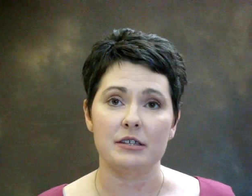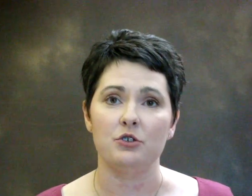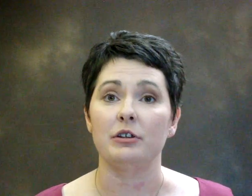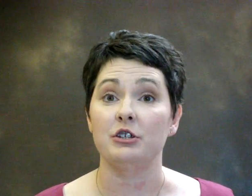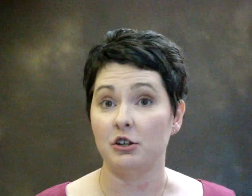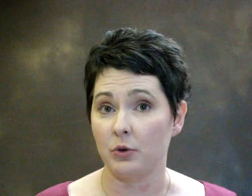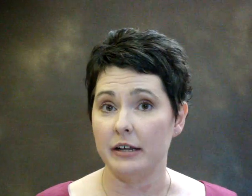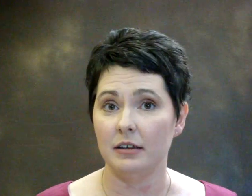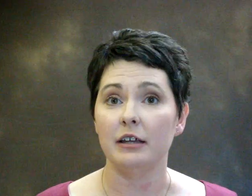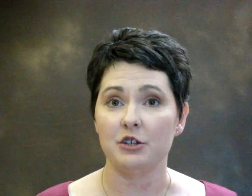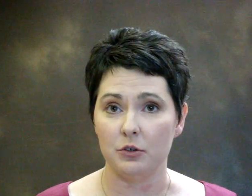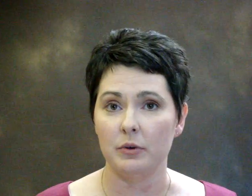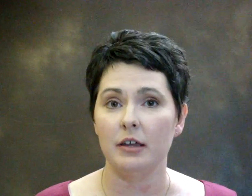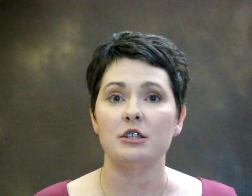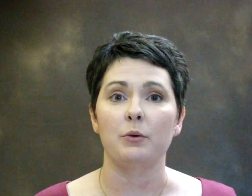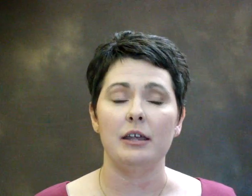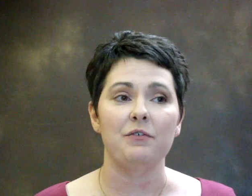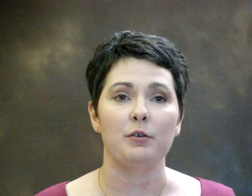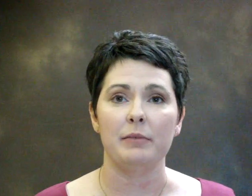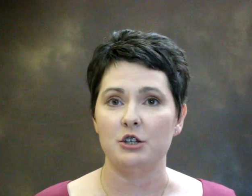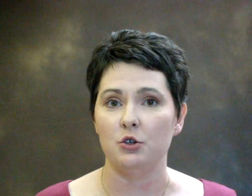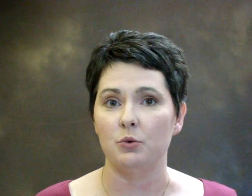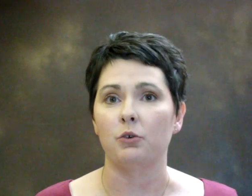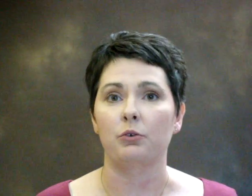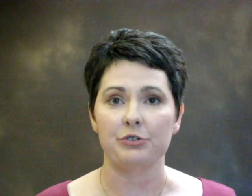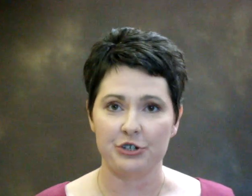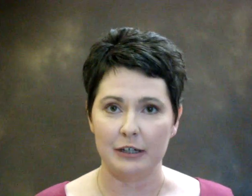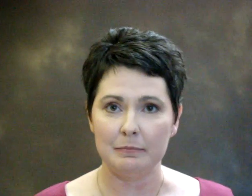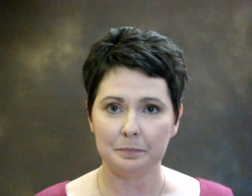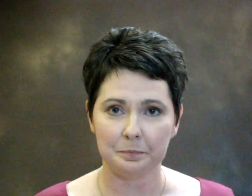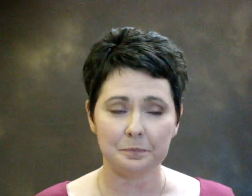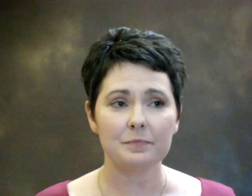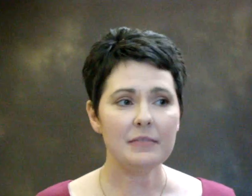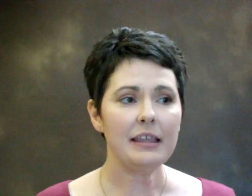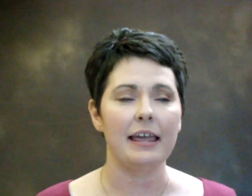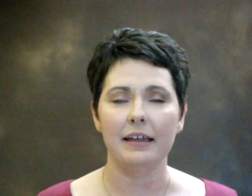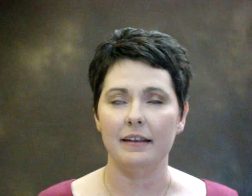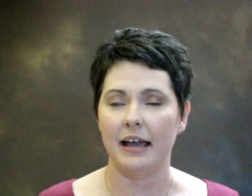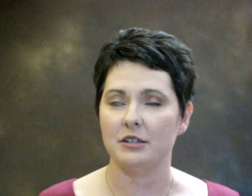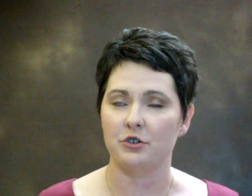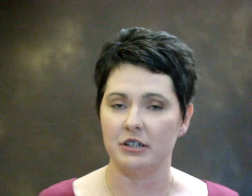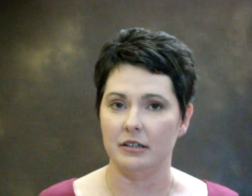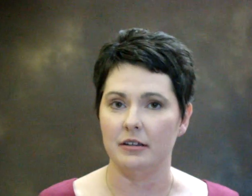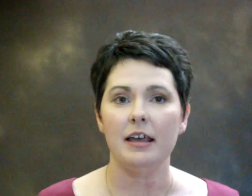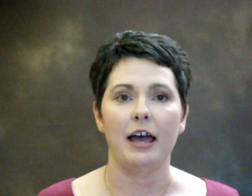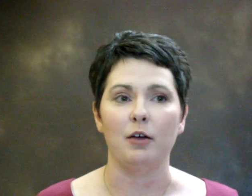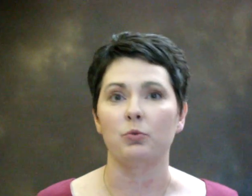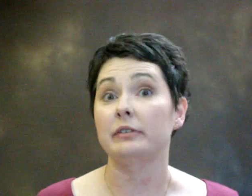to a jaw joint issue, so he referred me to an oral surgeon, and that surgeon ruled